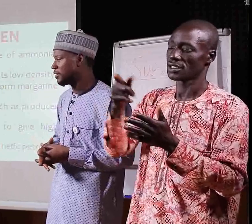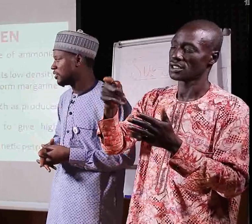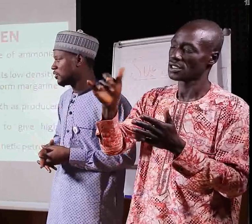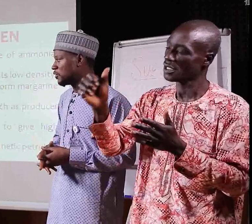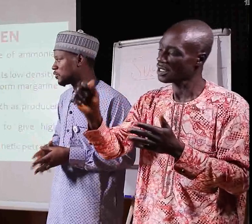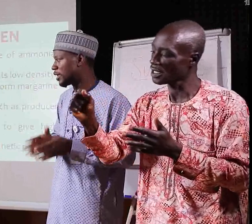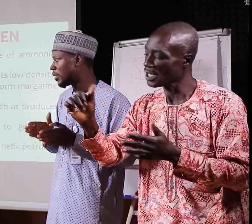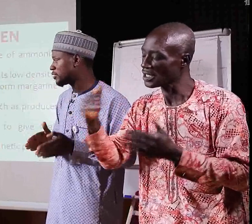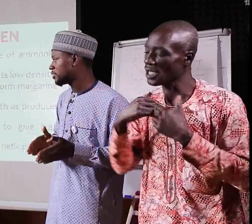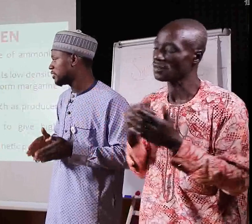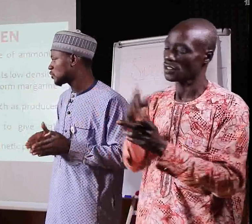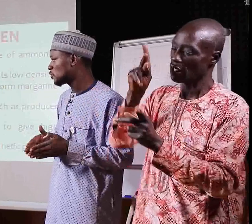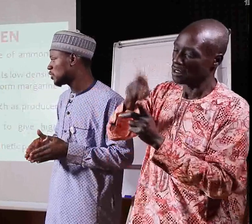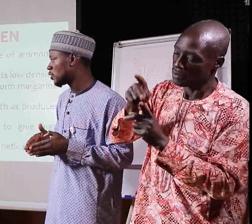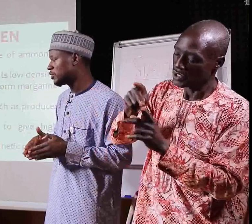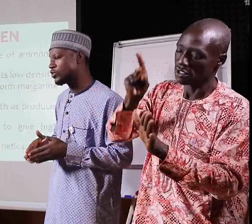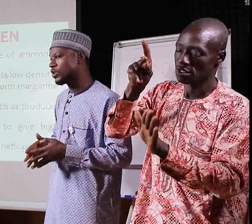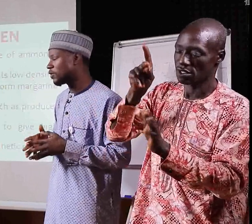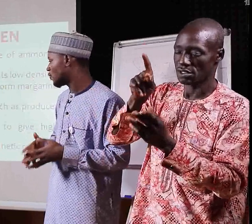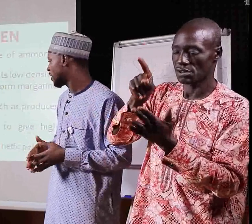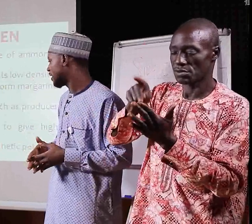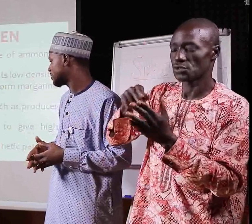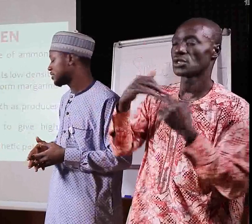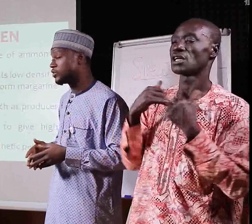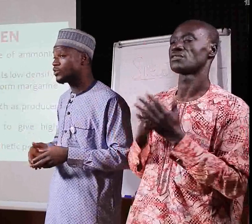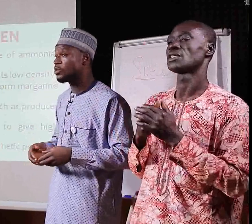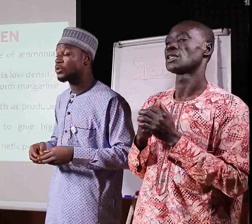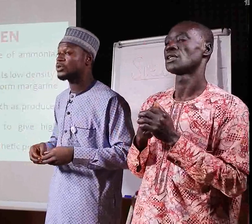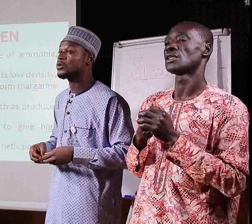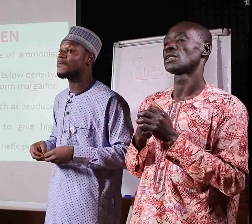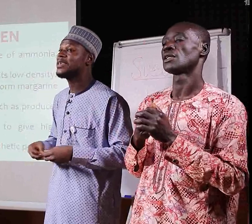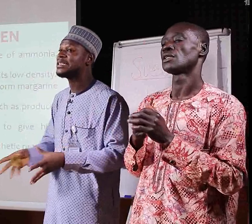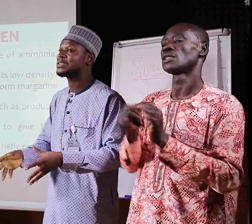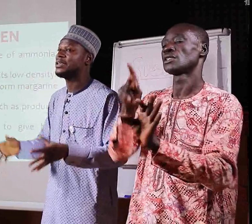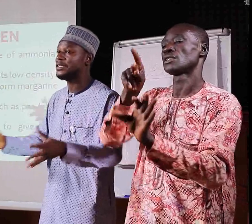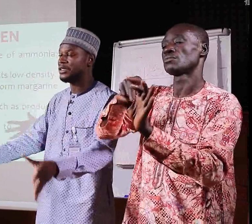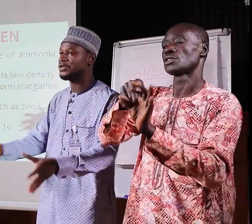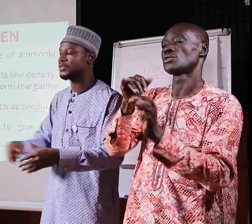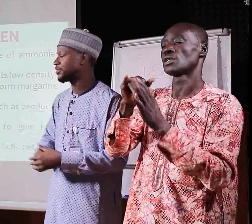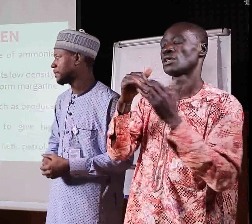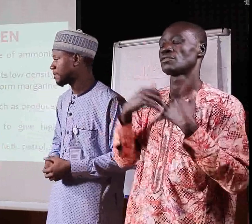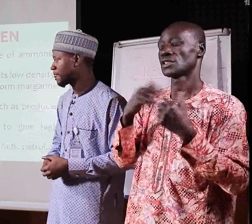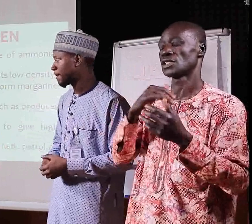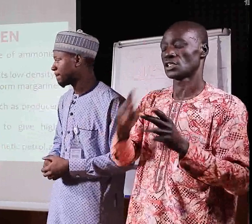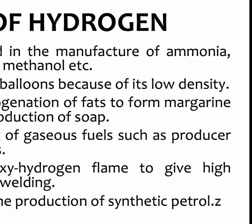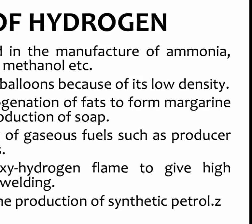this. So now hydrogen is also a constituent of fuel gases. It is used in production of heat in the